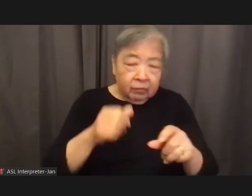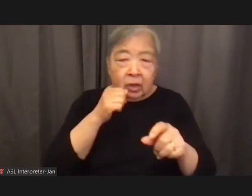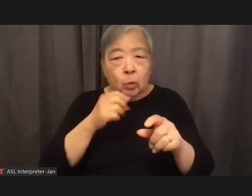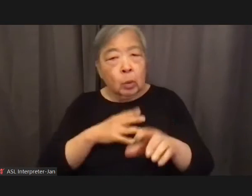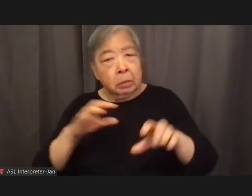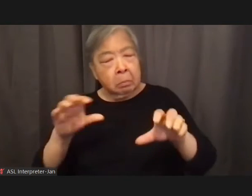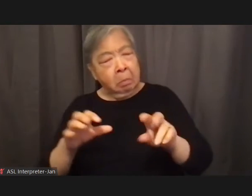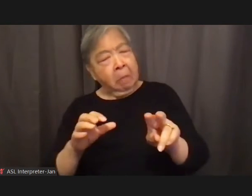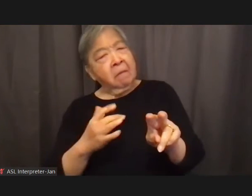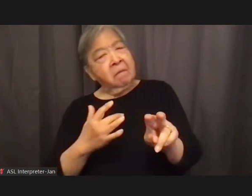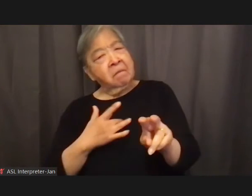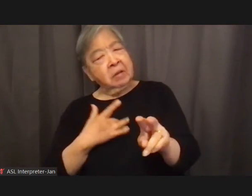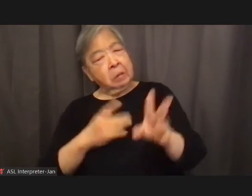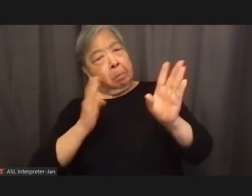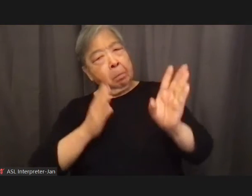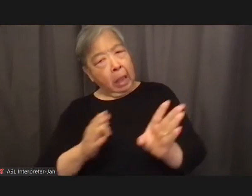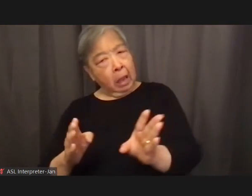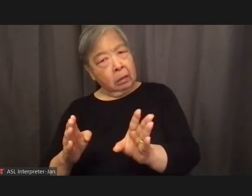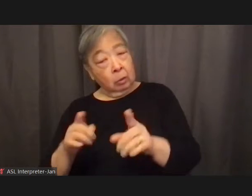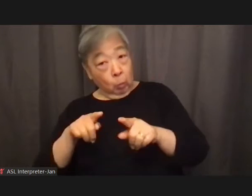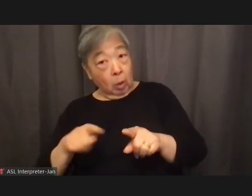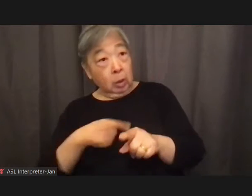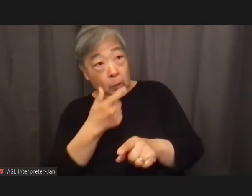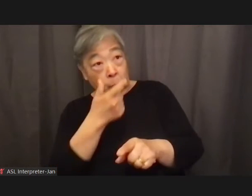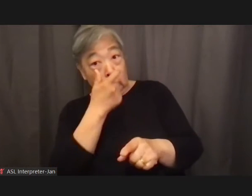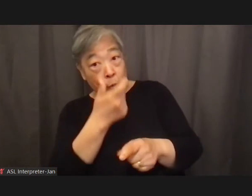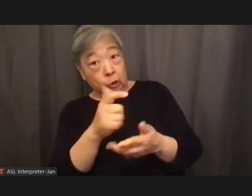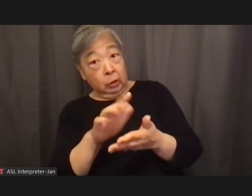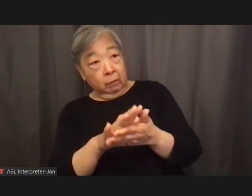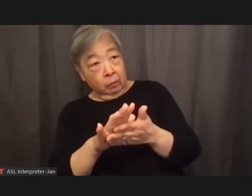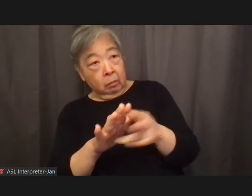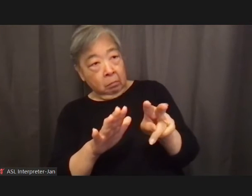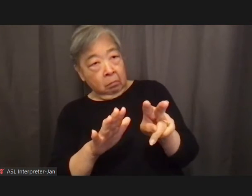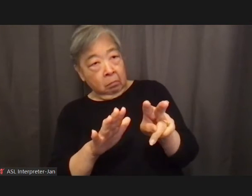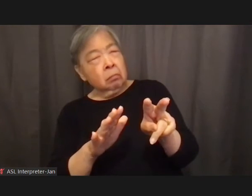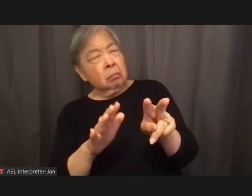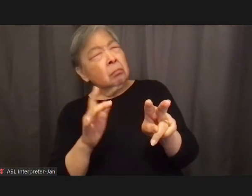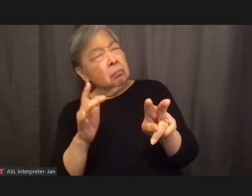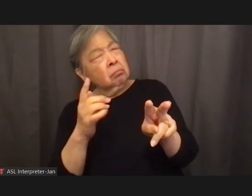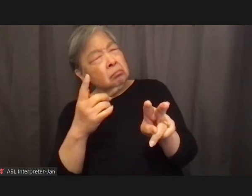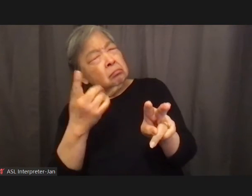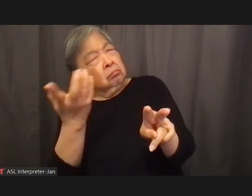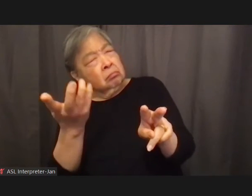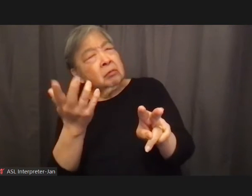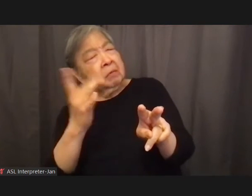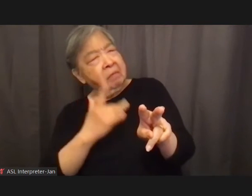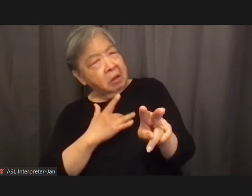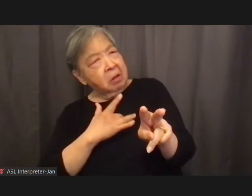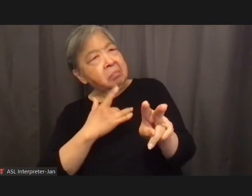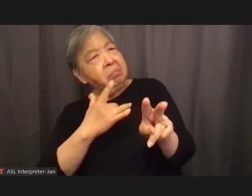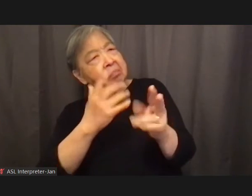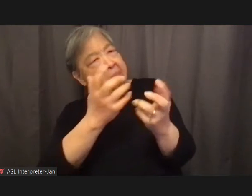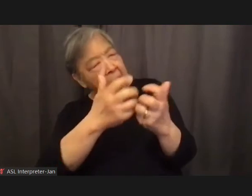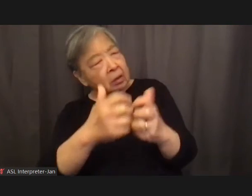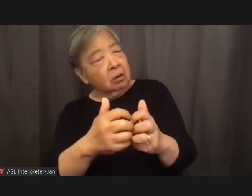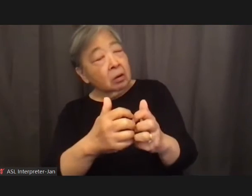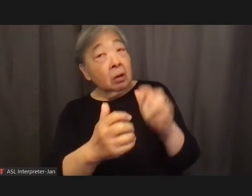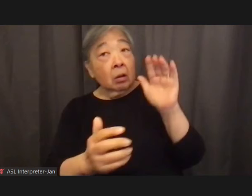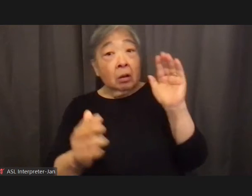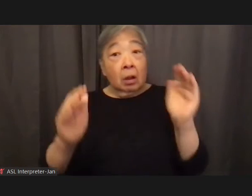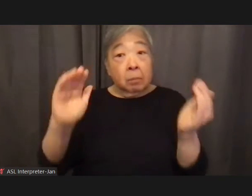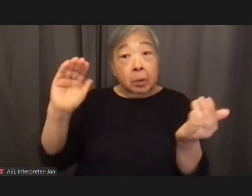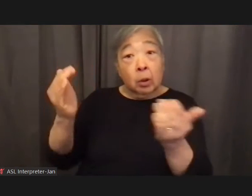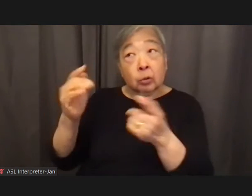planned. When I was watching it, it felt very, you know, thought out. Whereas in watching In My Mother's House,